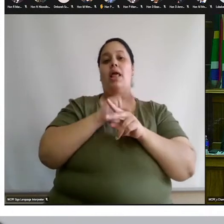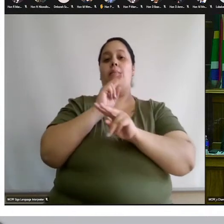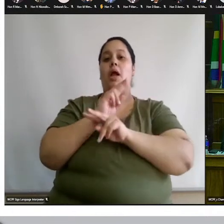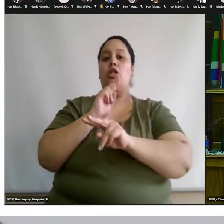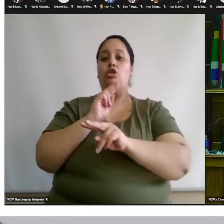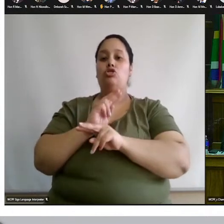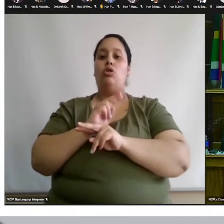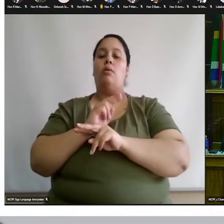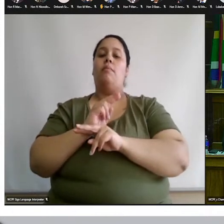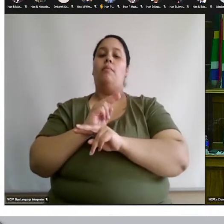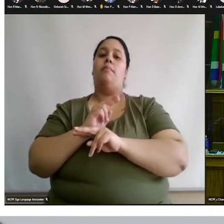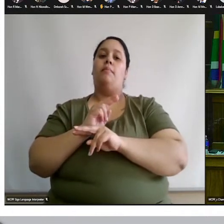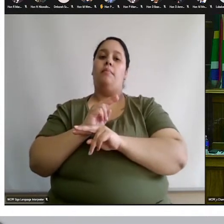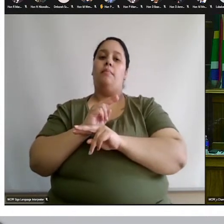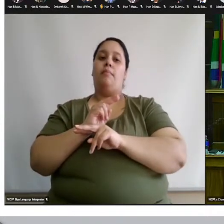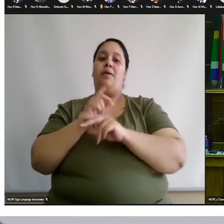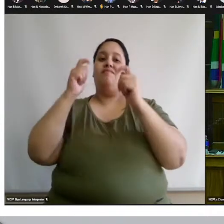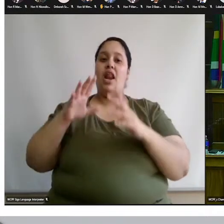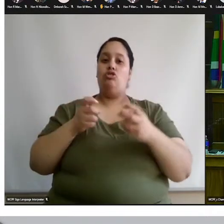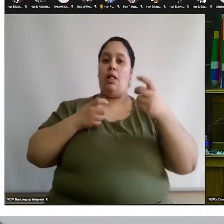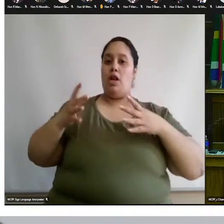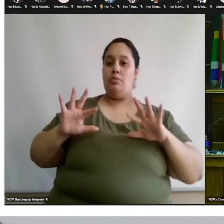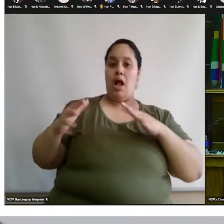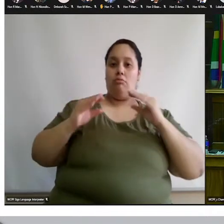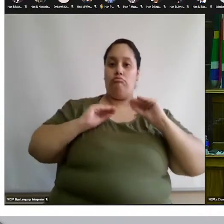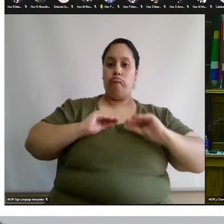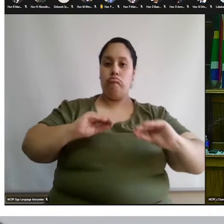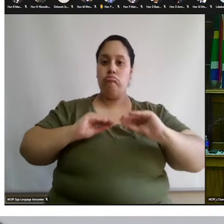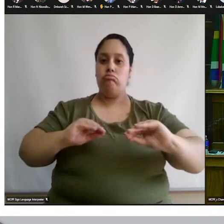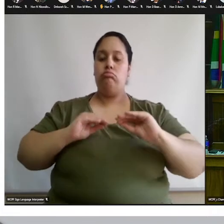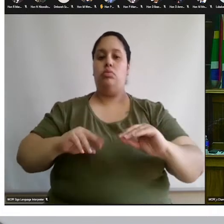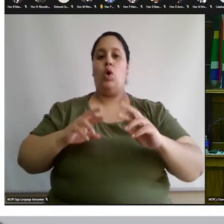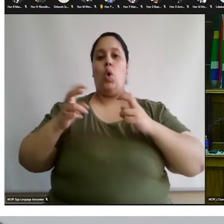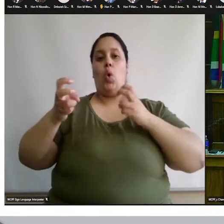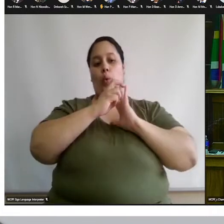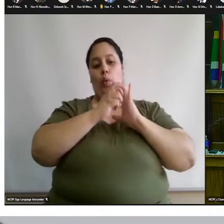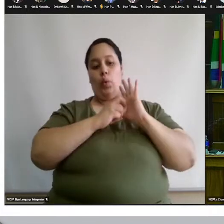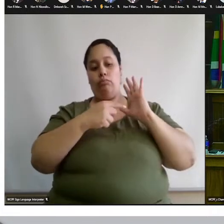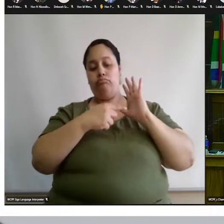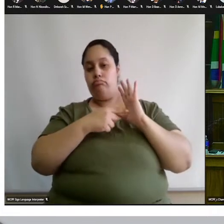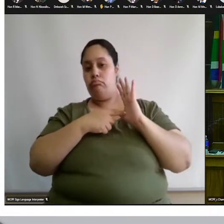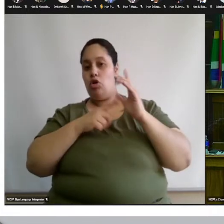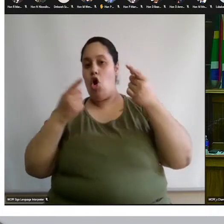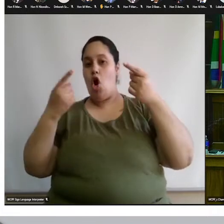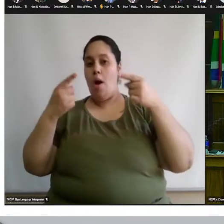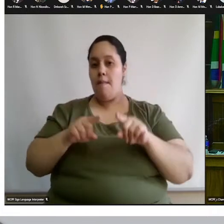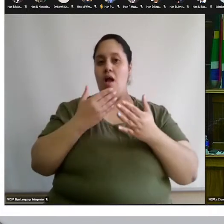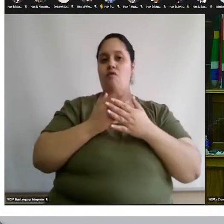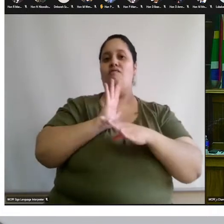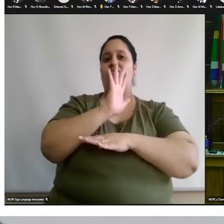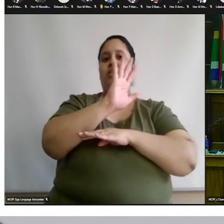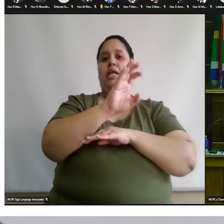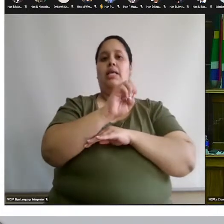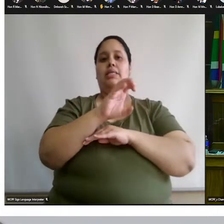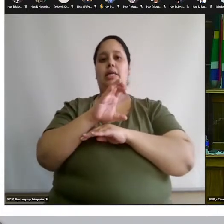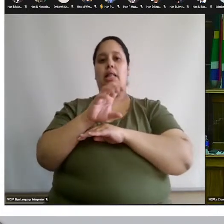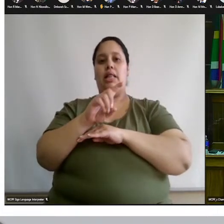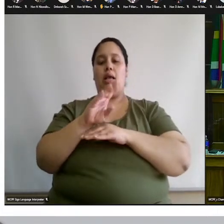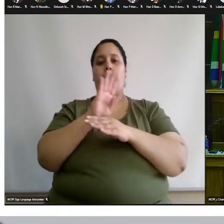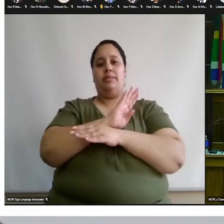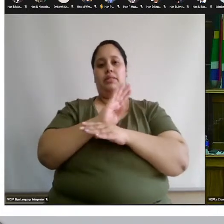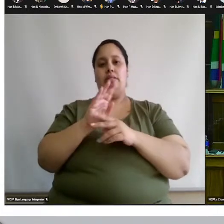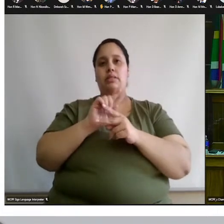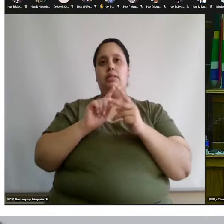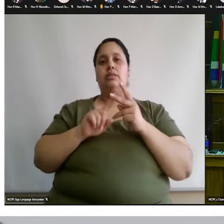and financial management and regulatory compliance advice to 15 early childhood businesses in Mitchell's Plain, in